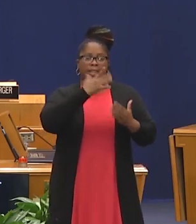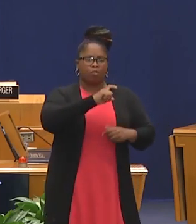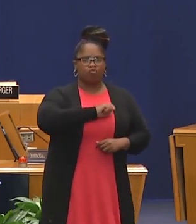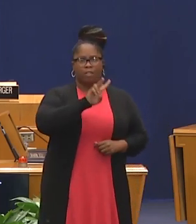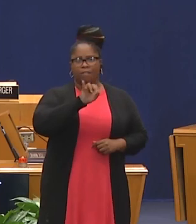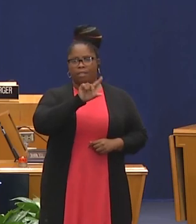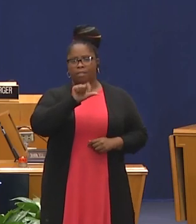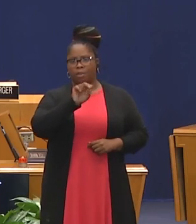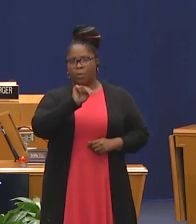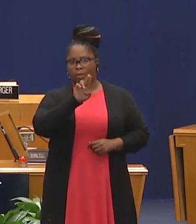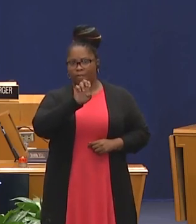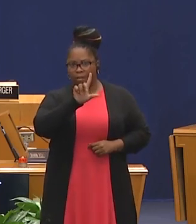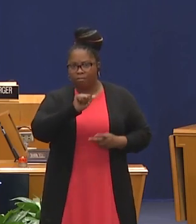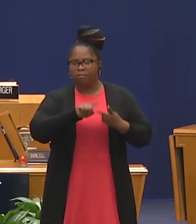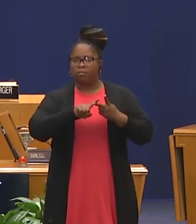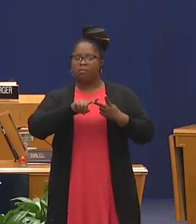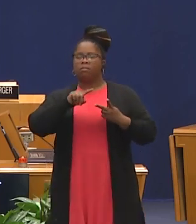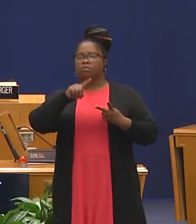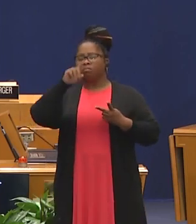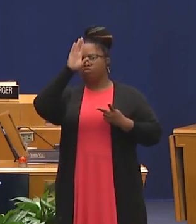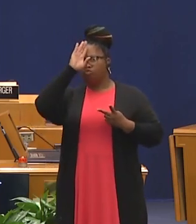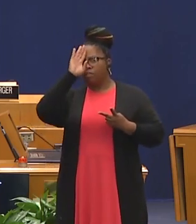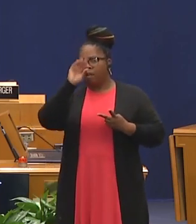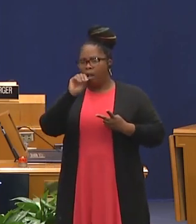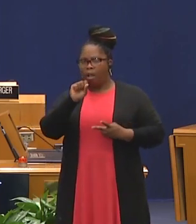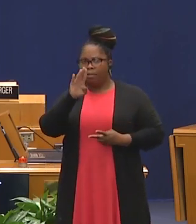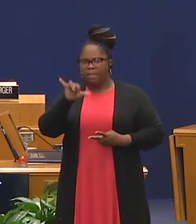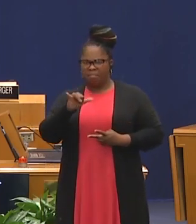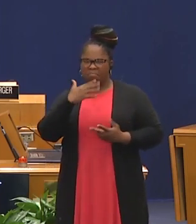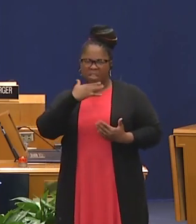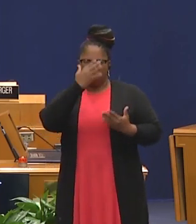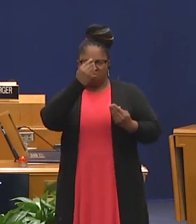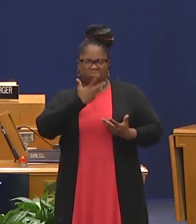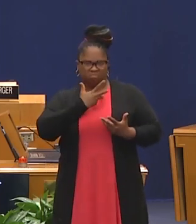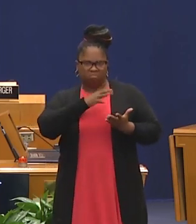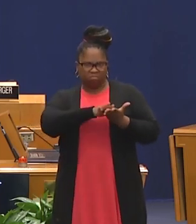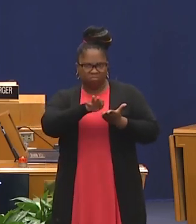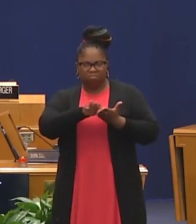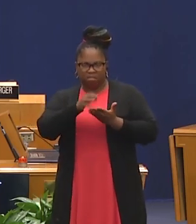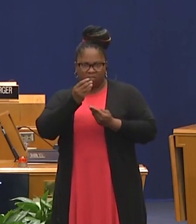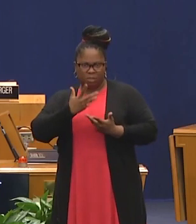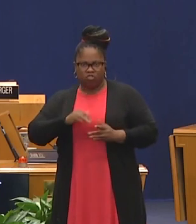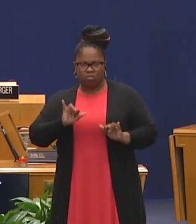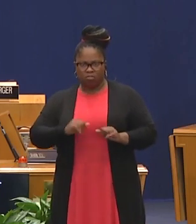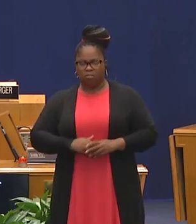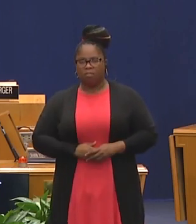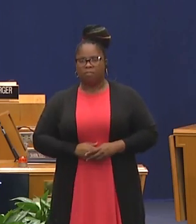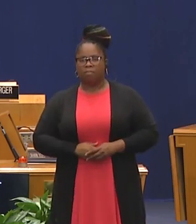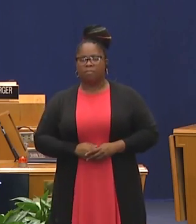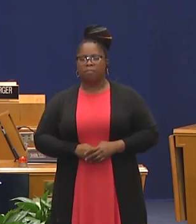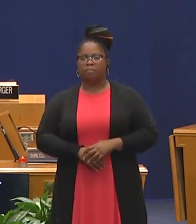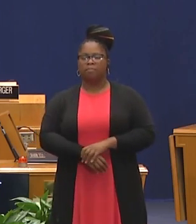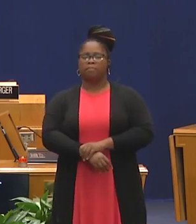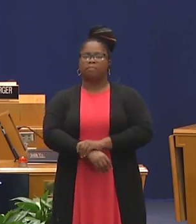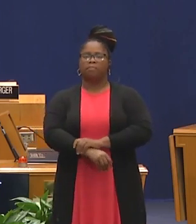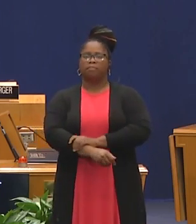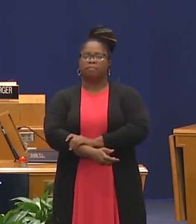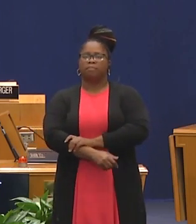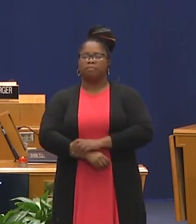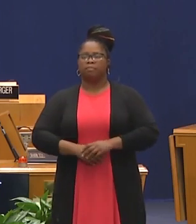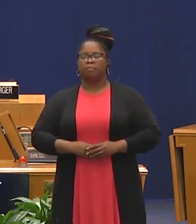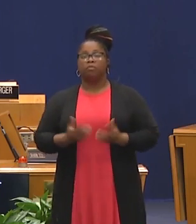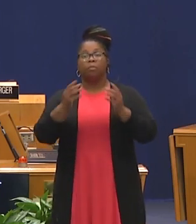Chief Osby, for tracking and reporting this data. You'll hear more about the